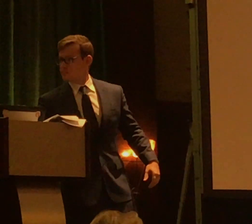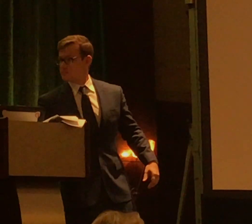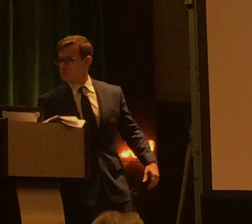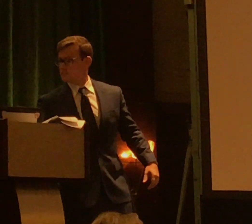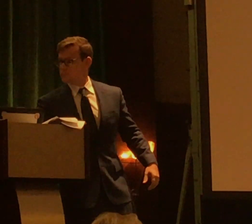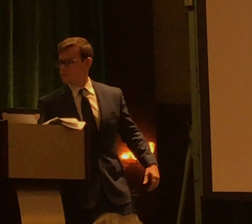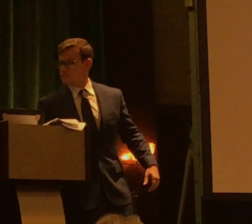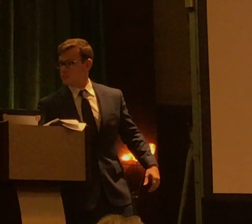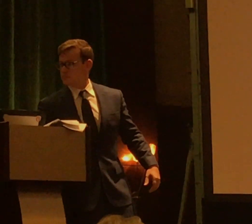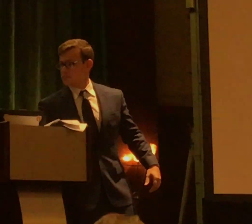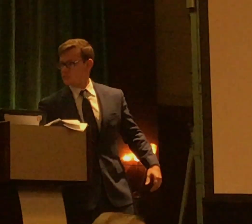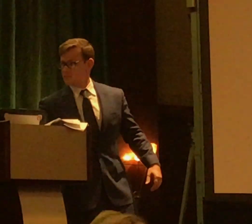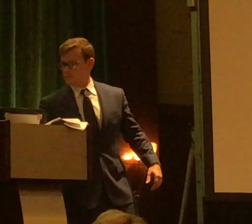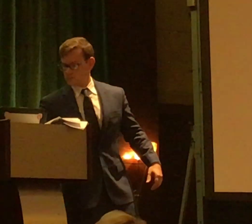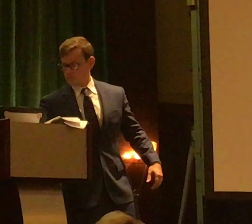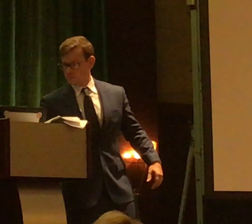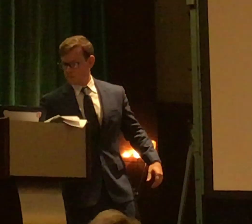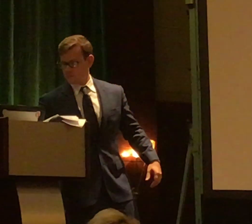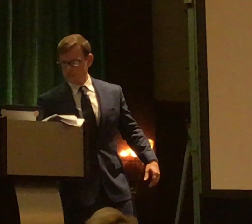H.R.